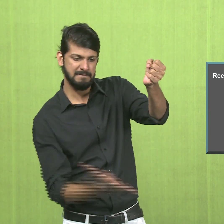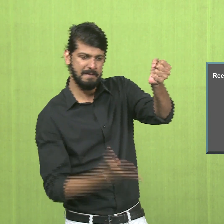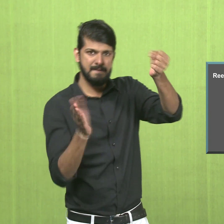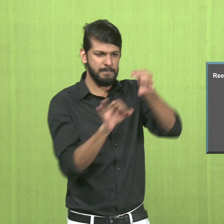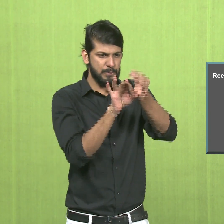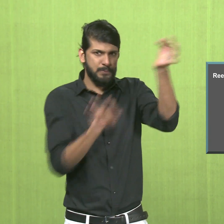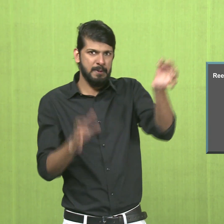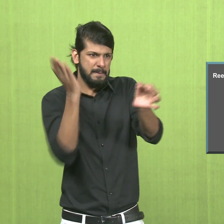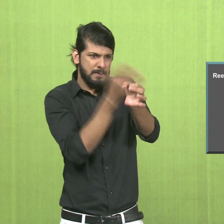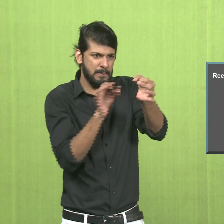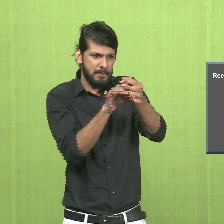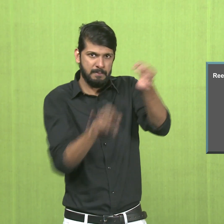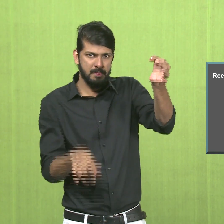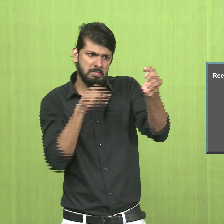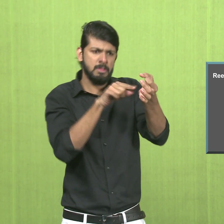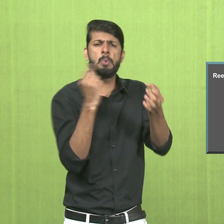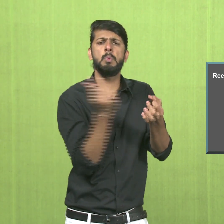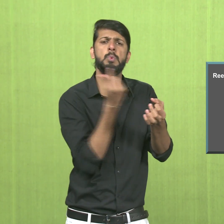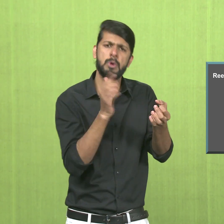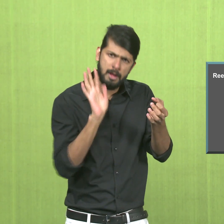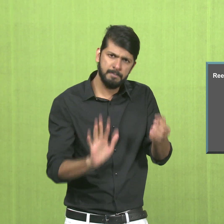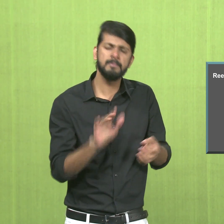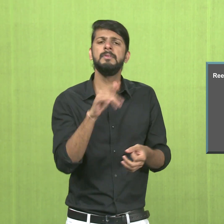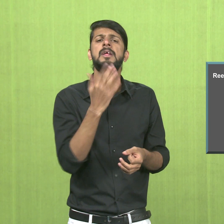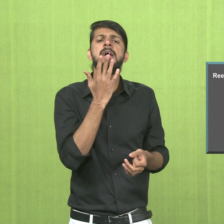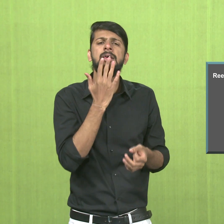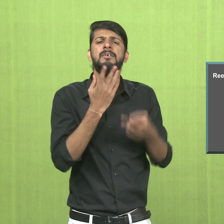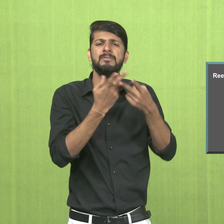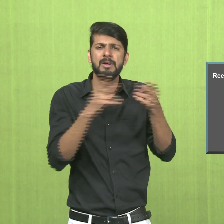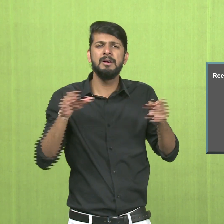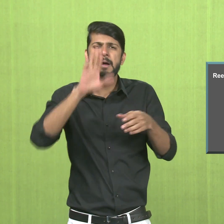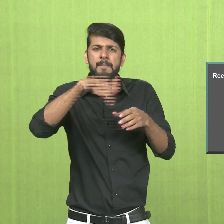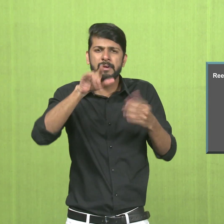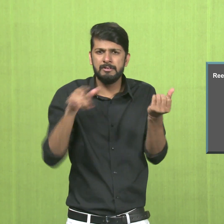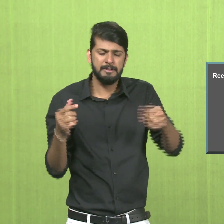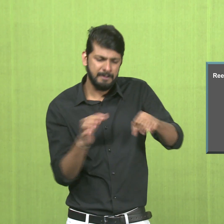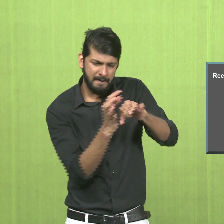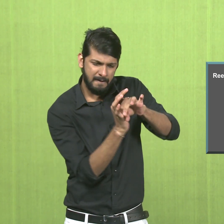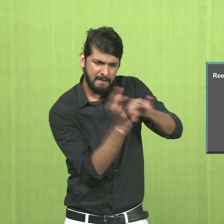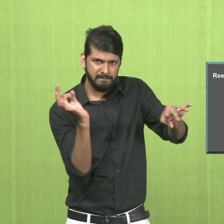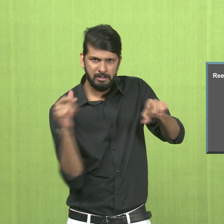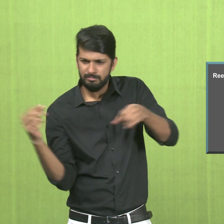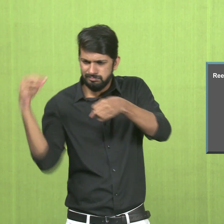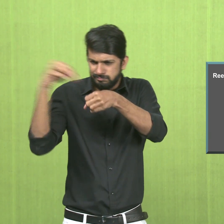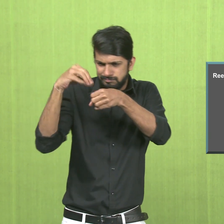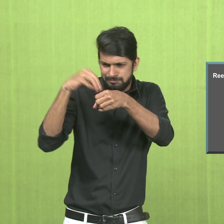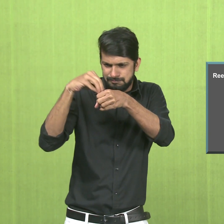It is a natural object, it is a kind of a grass which is used as an